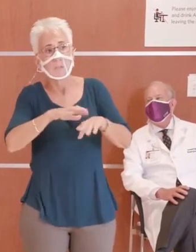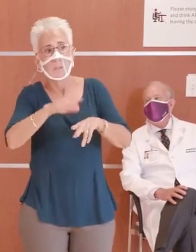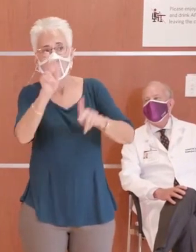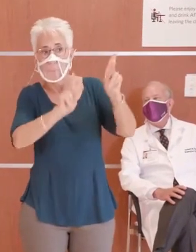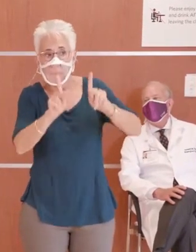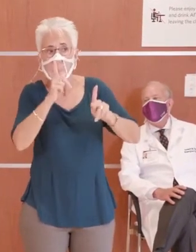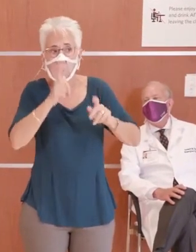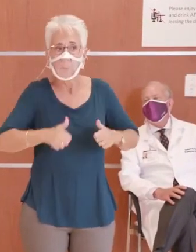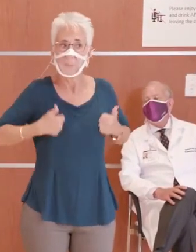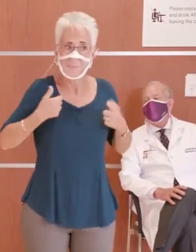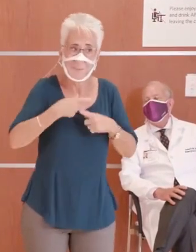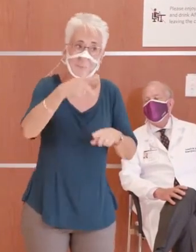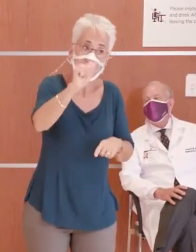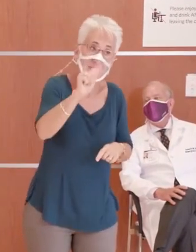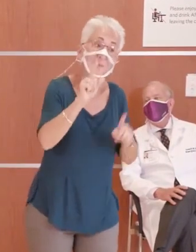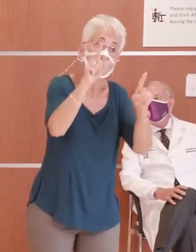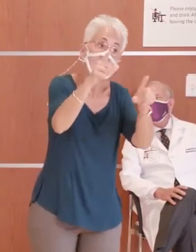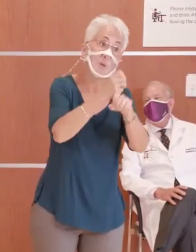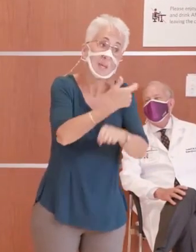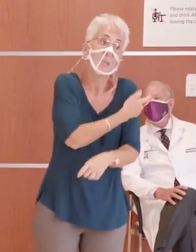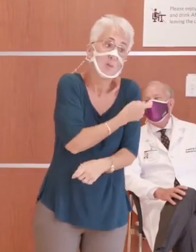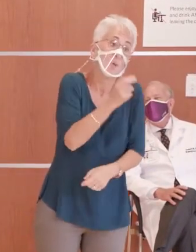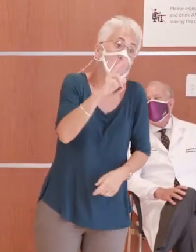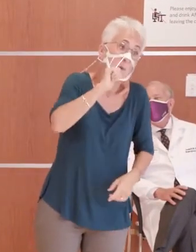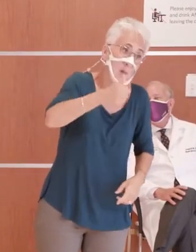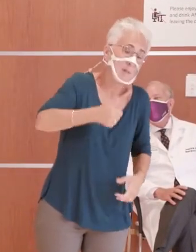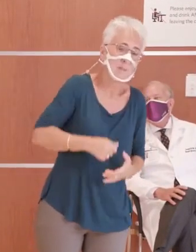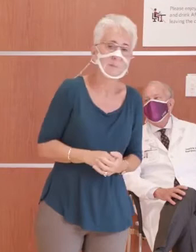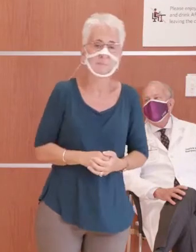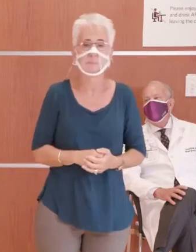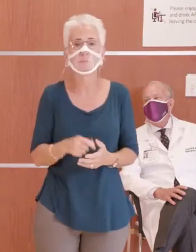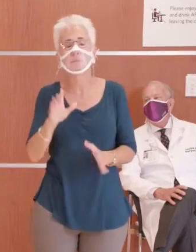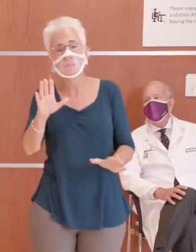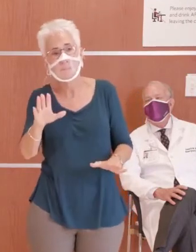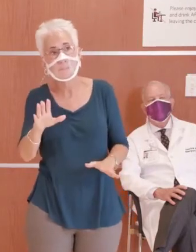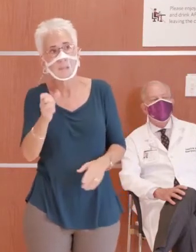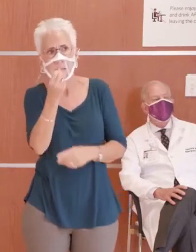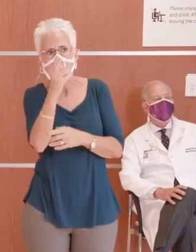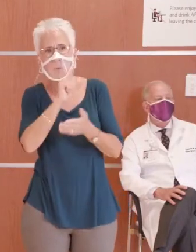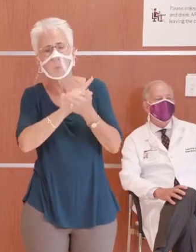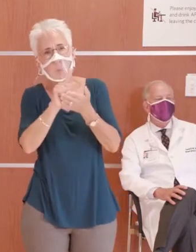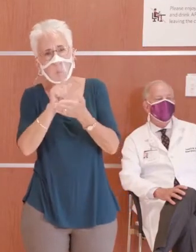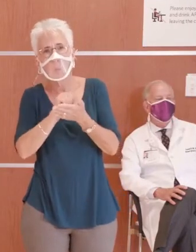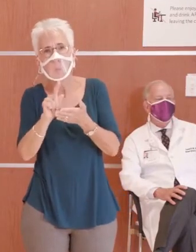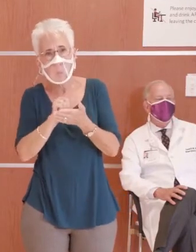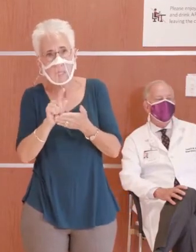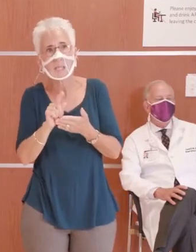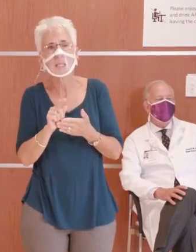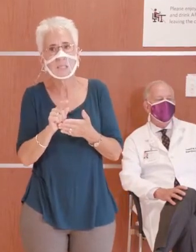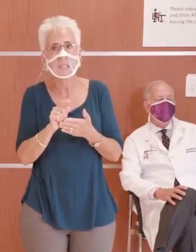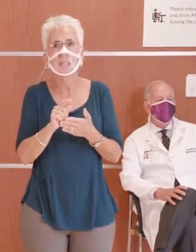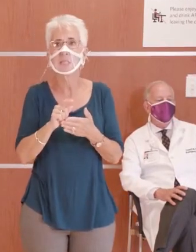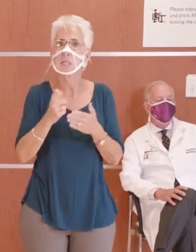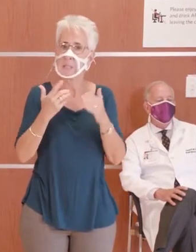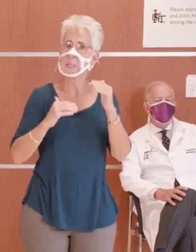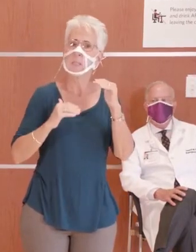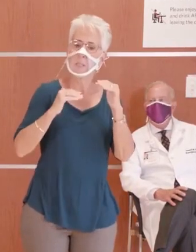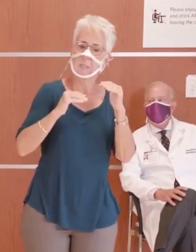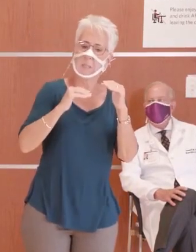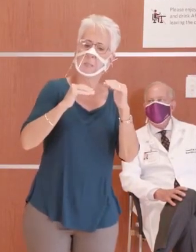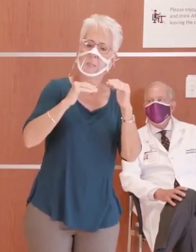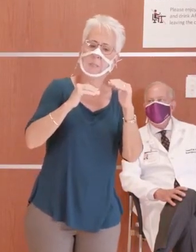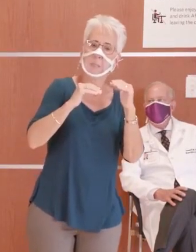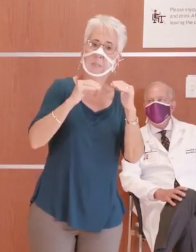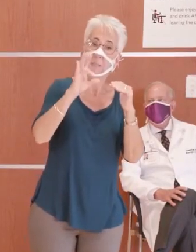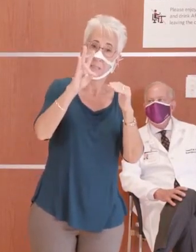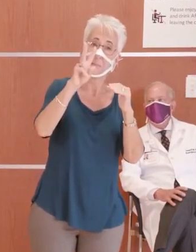getting vaccinated. We know that it's been a little while, a couple weeks, so that we've gotten to